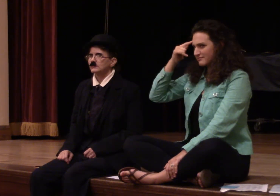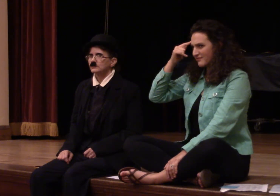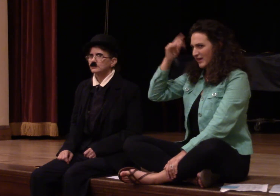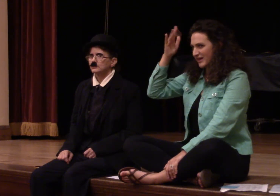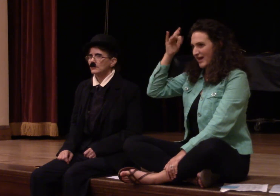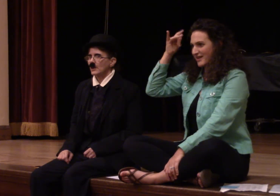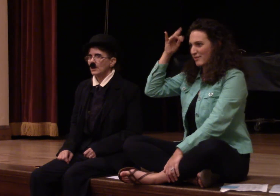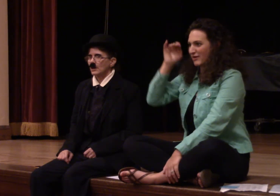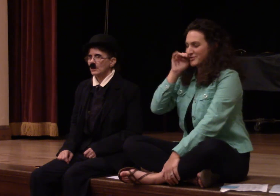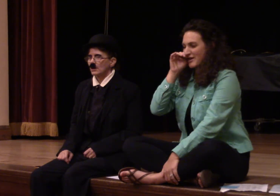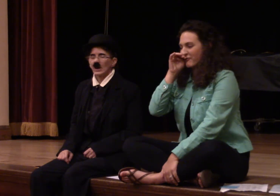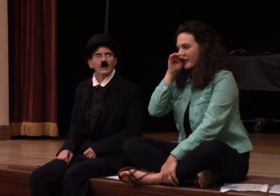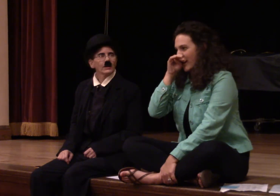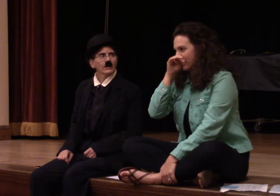And again, eyebrows are down for that.